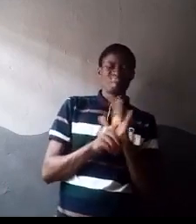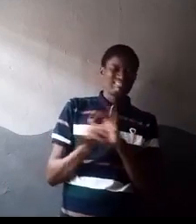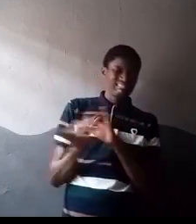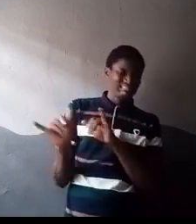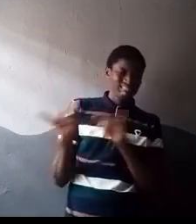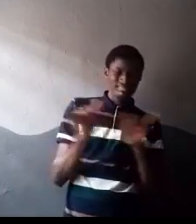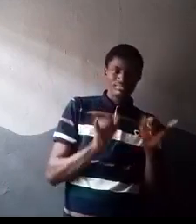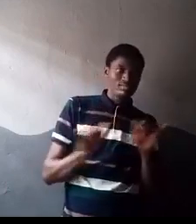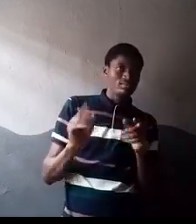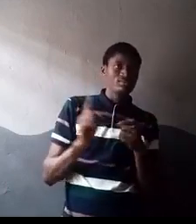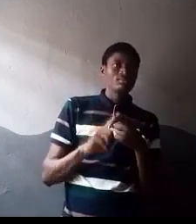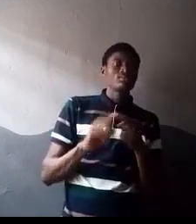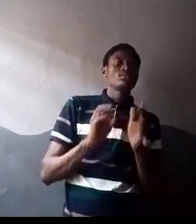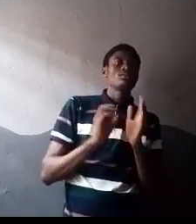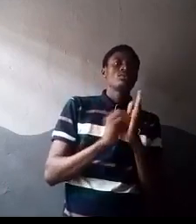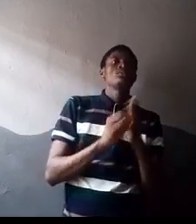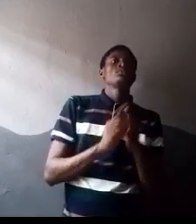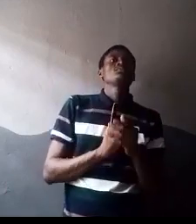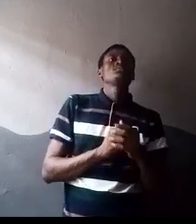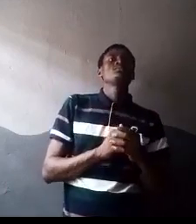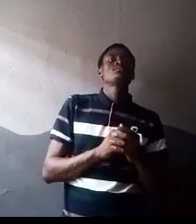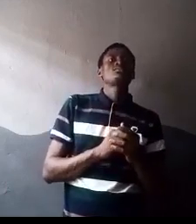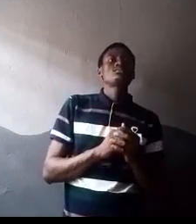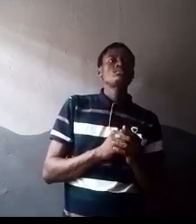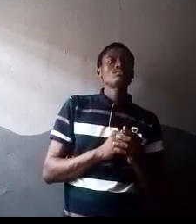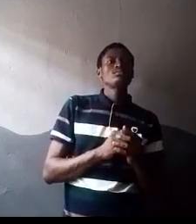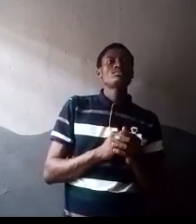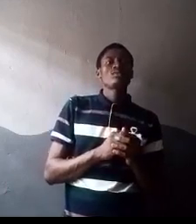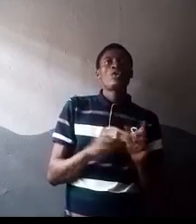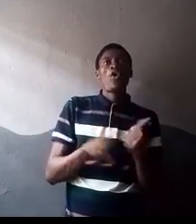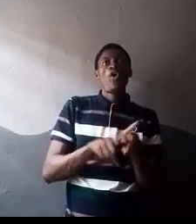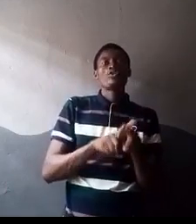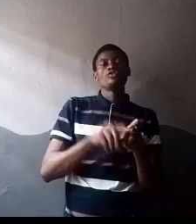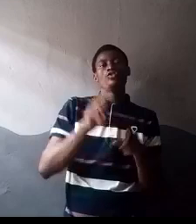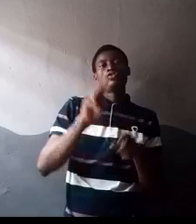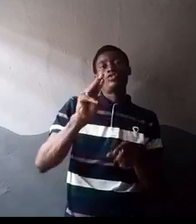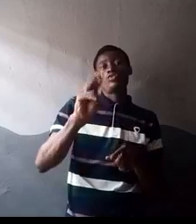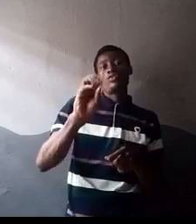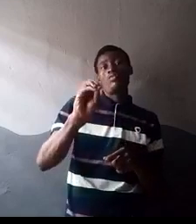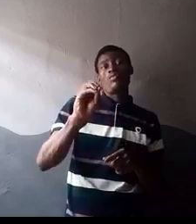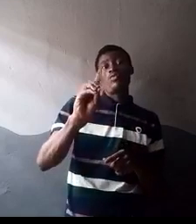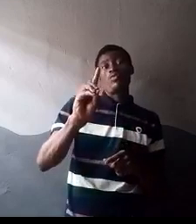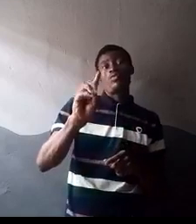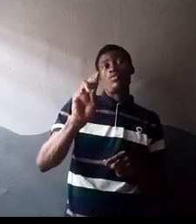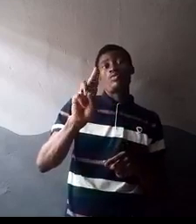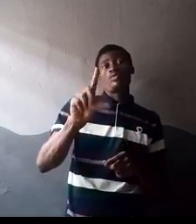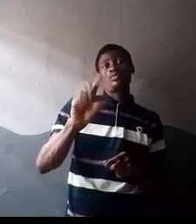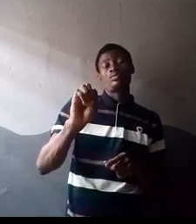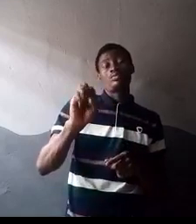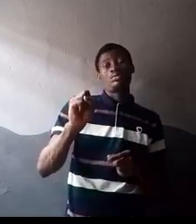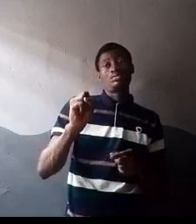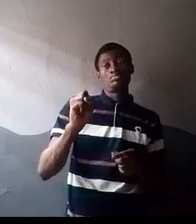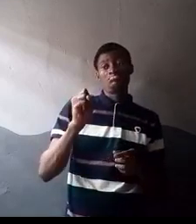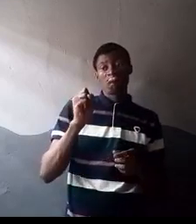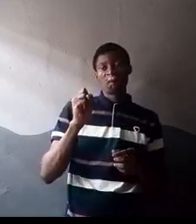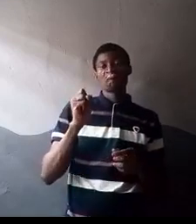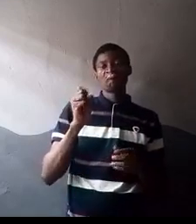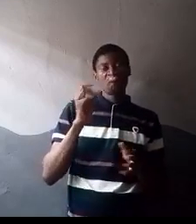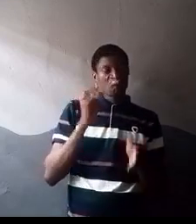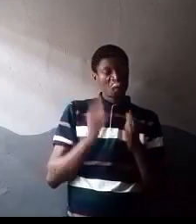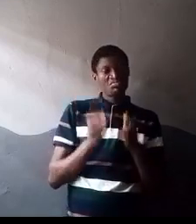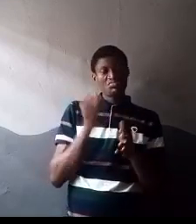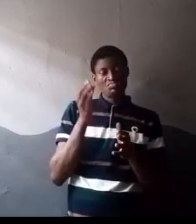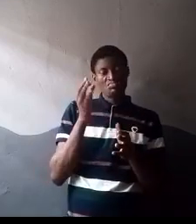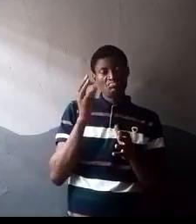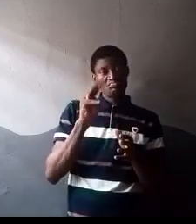like that. And then the modules too. Are there modules there that you're really interested in? Modules that will